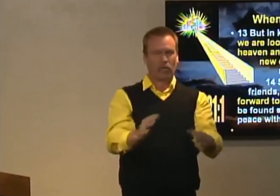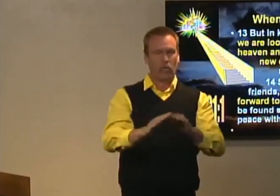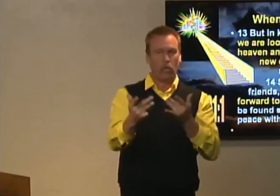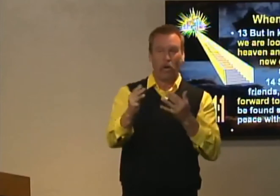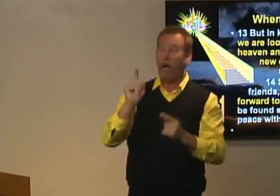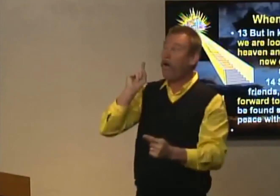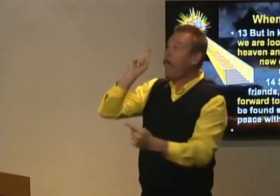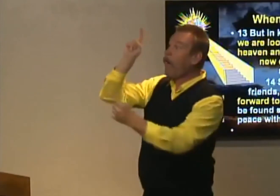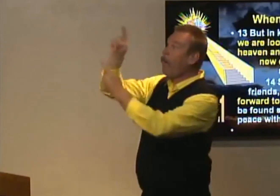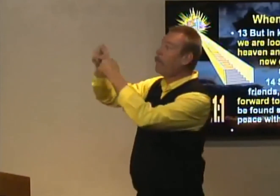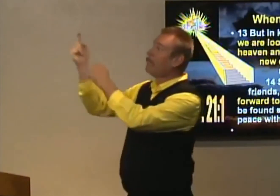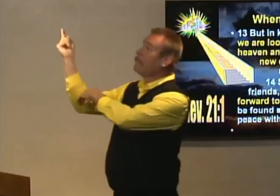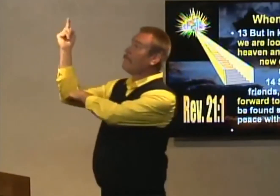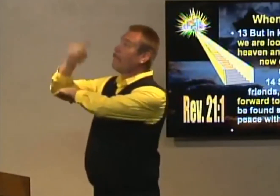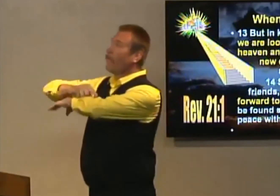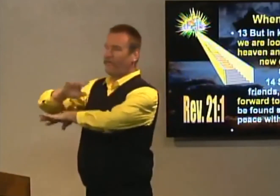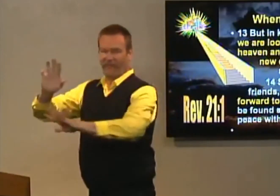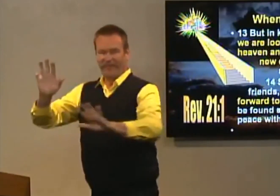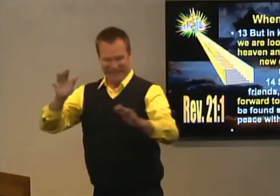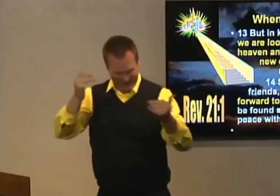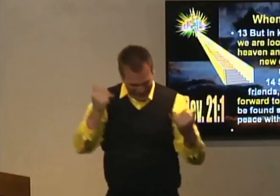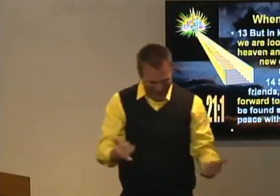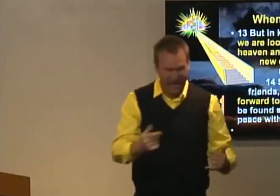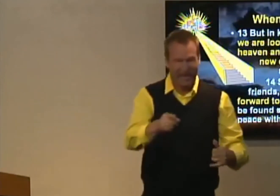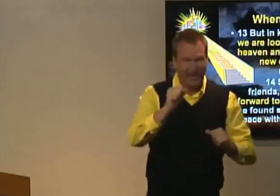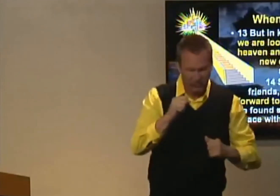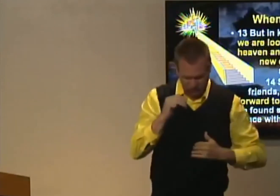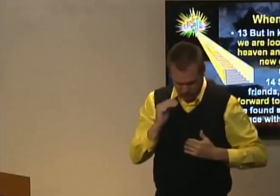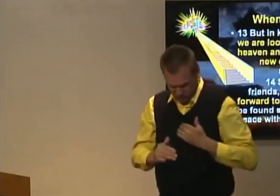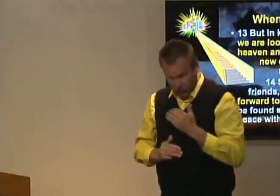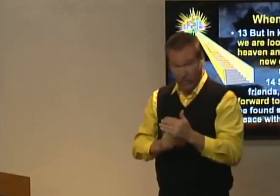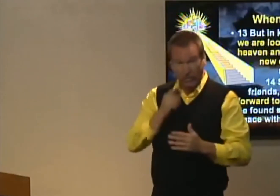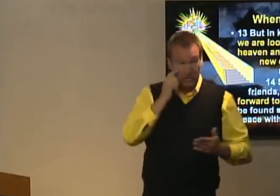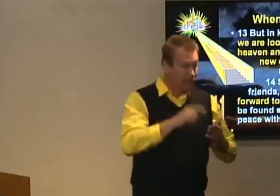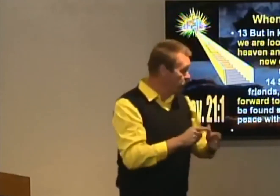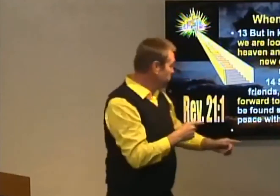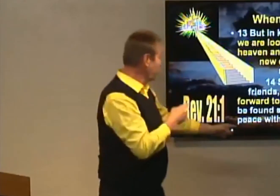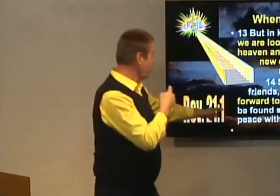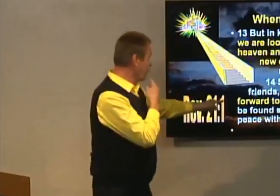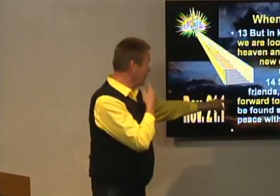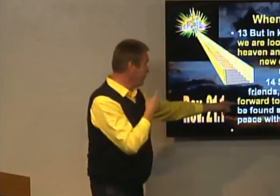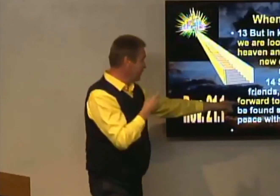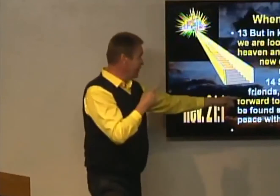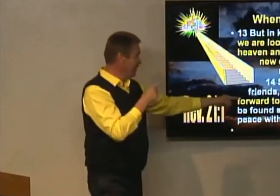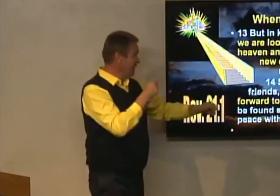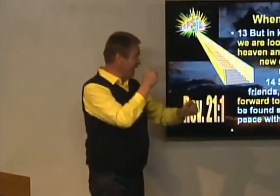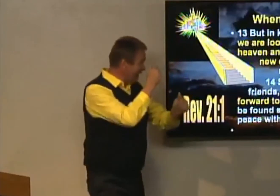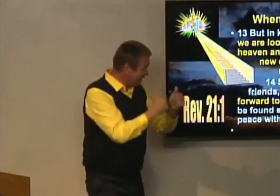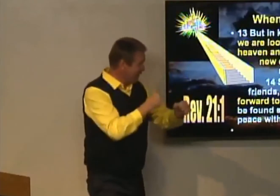Because it's right there waiting for you. Don't wait till a different day. Because it says